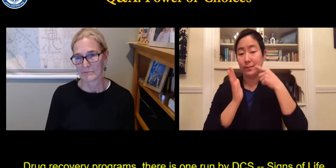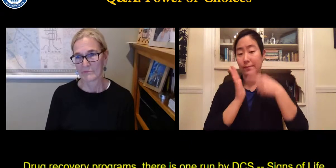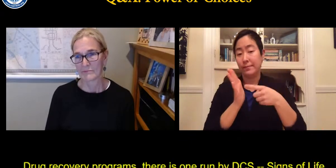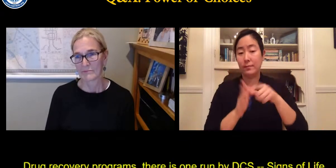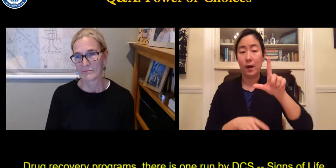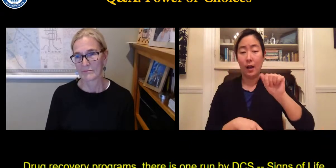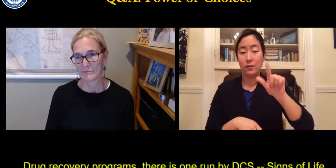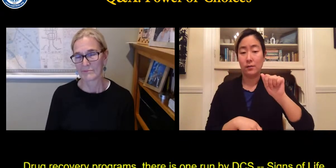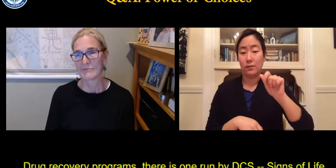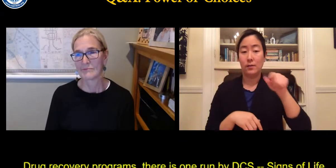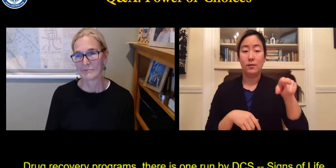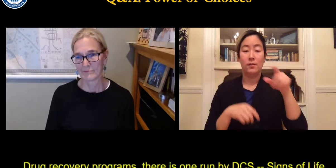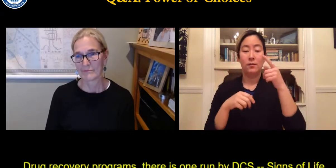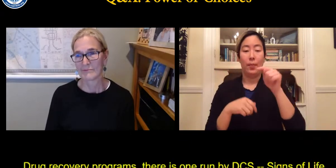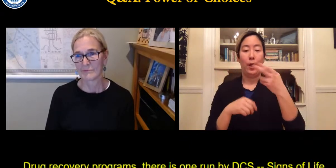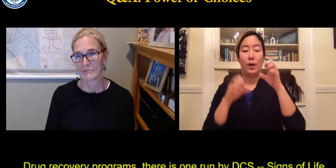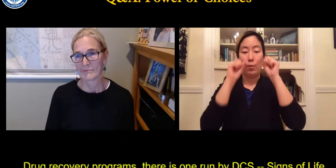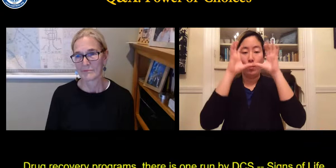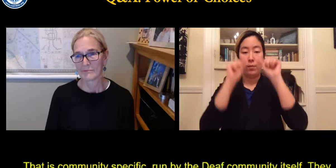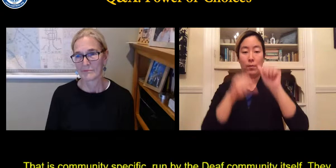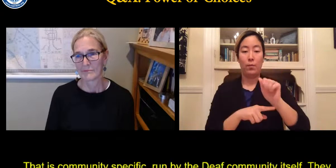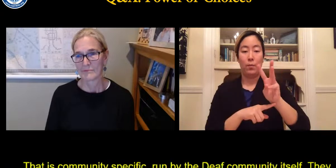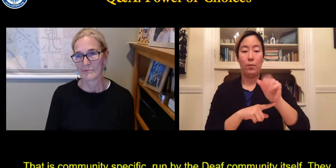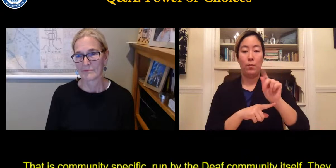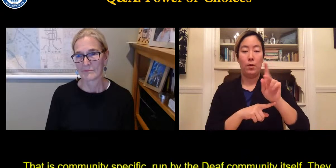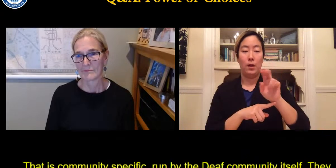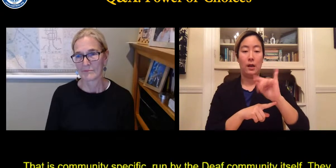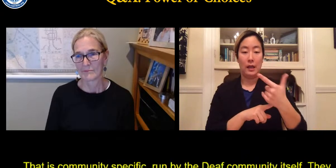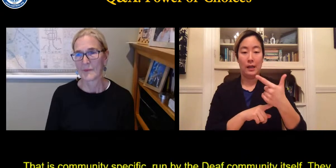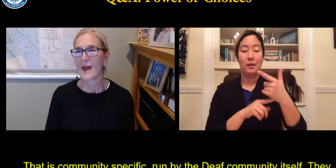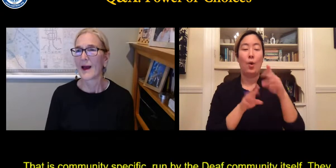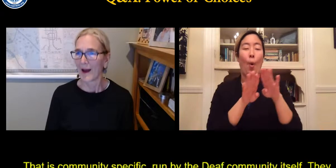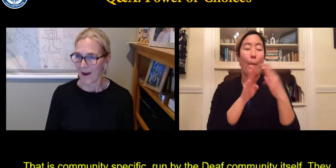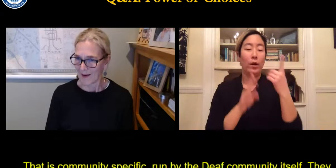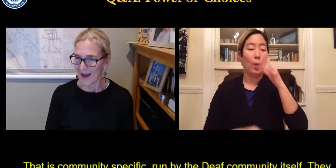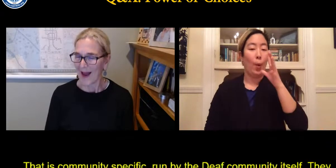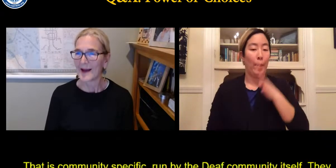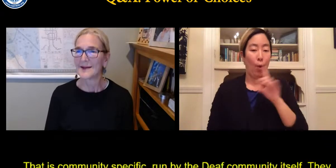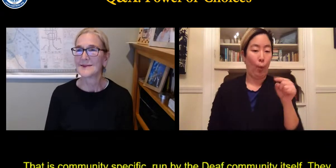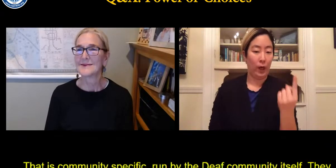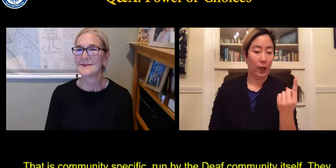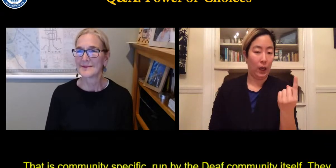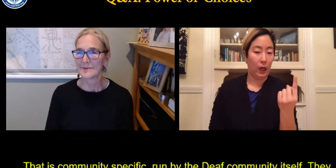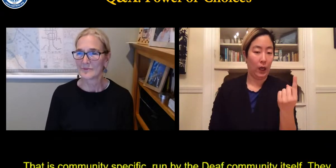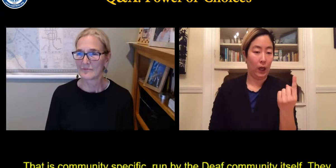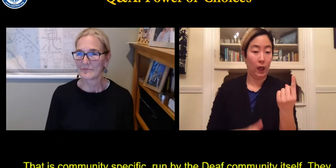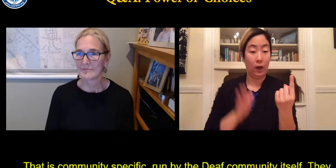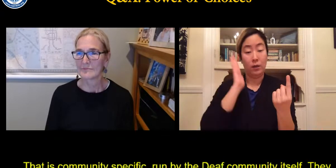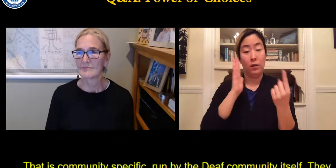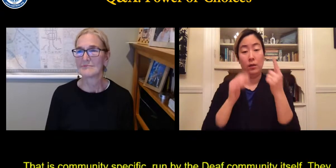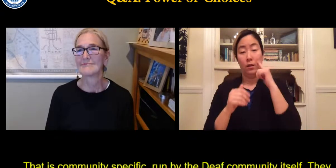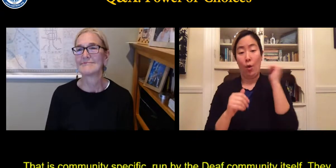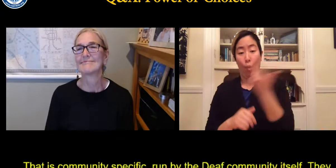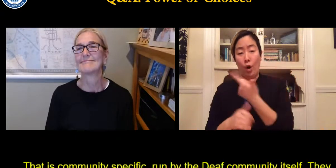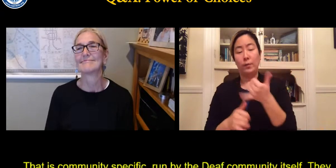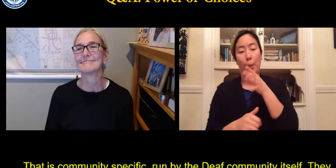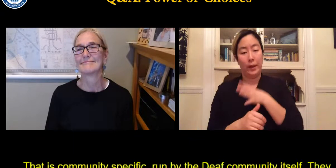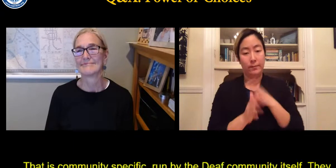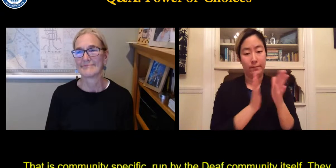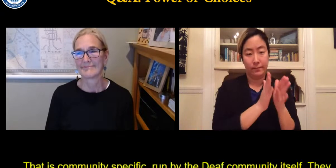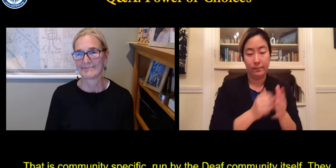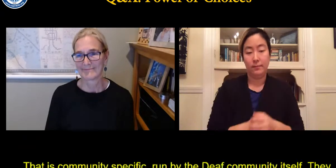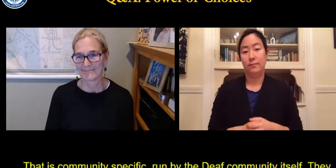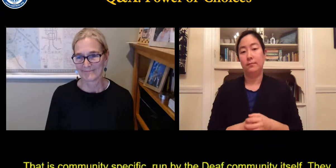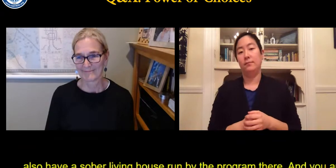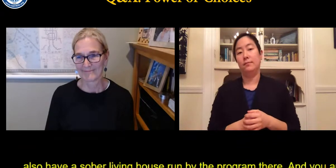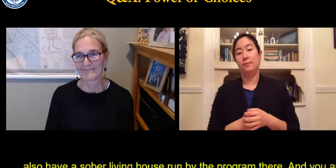And you're right, a couple other programs have closed or have small numbers. For example, in Los Angeles, there's a program called Awakenings.